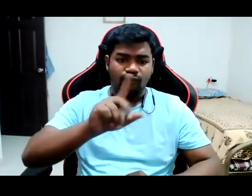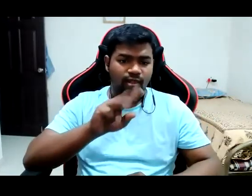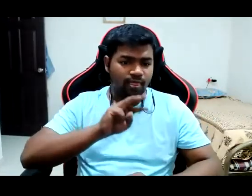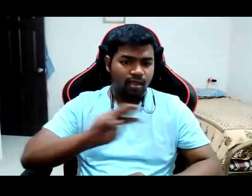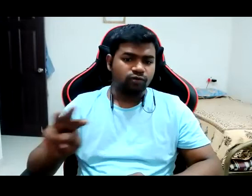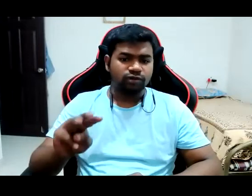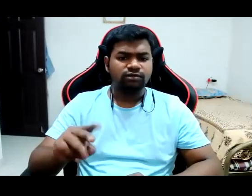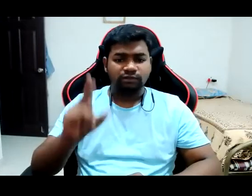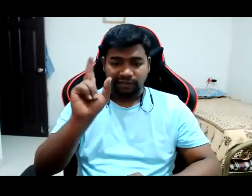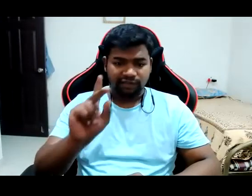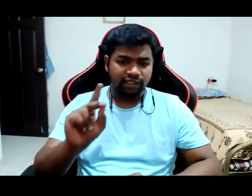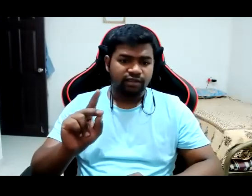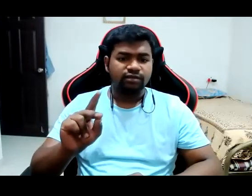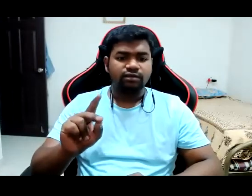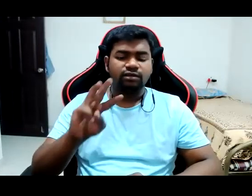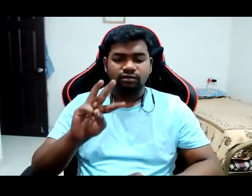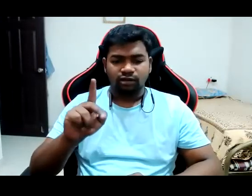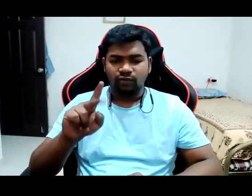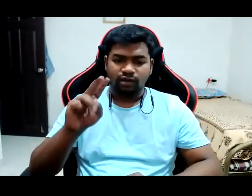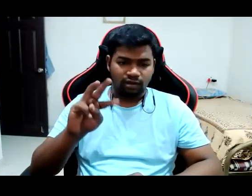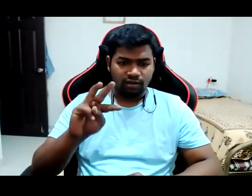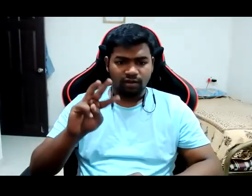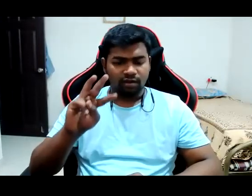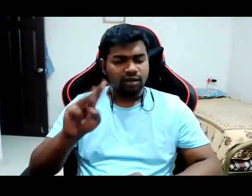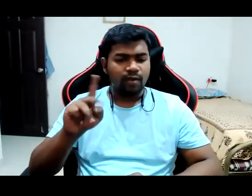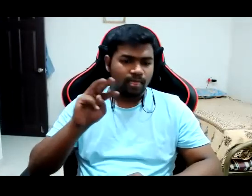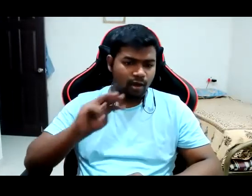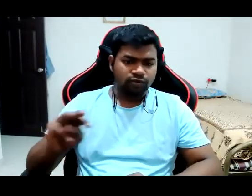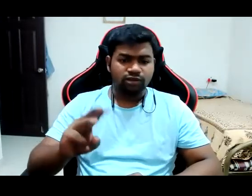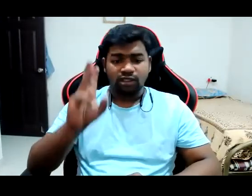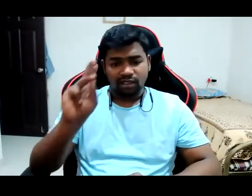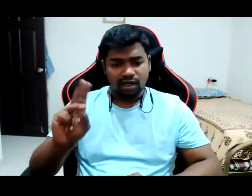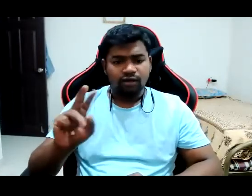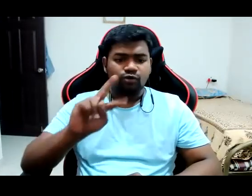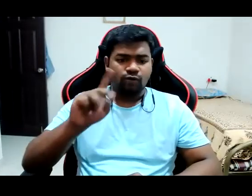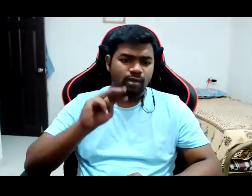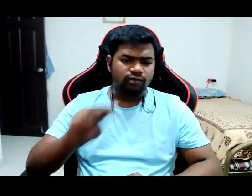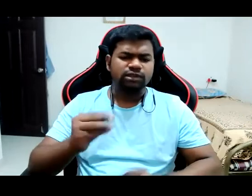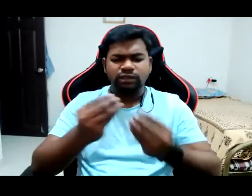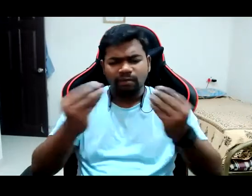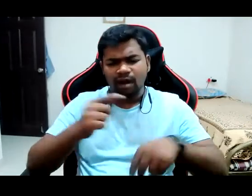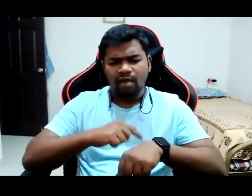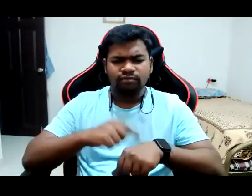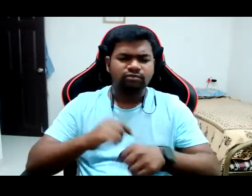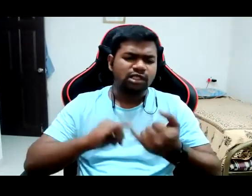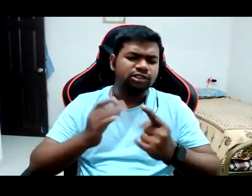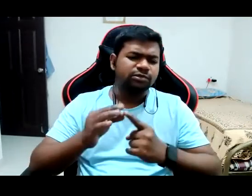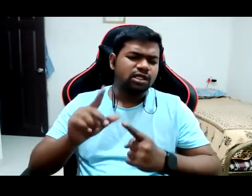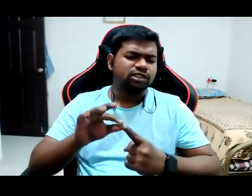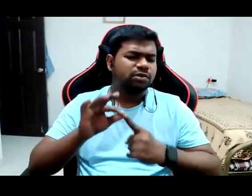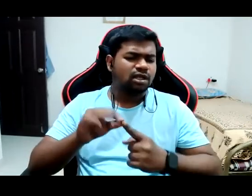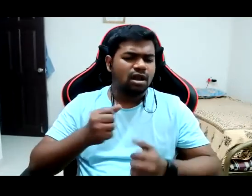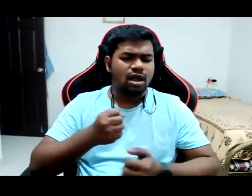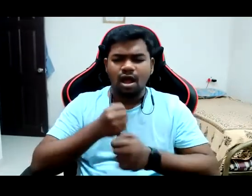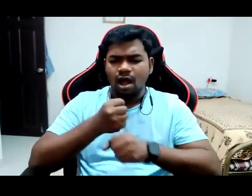31,000, the second runner-up gets 21,000. Sometimes we have special awards as well. There were some special awards, I think